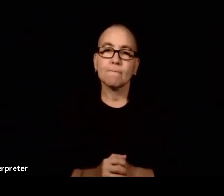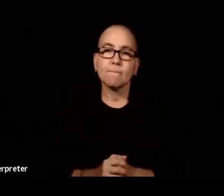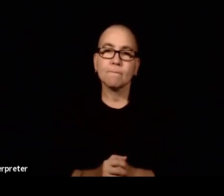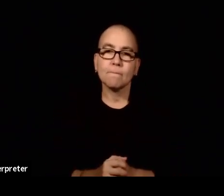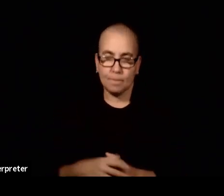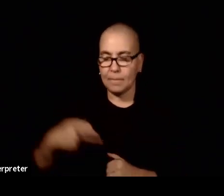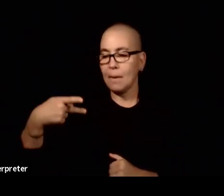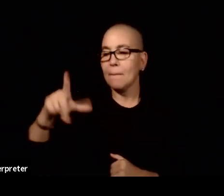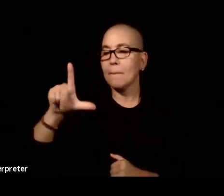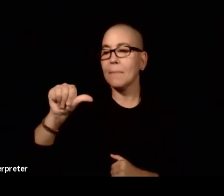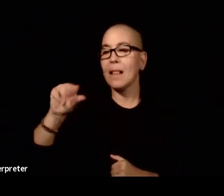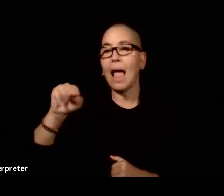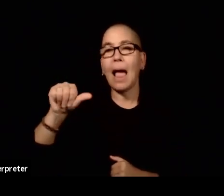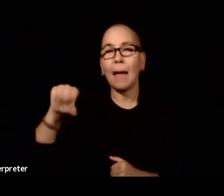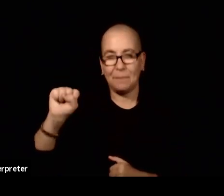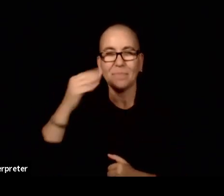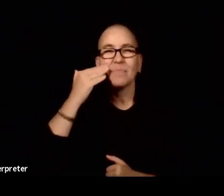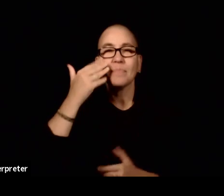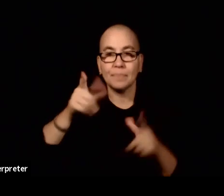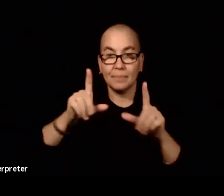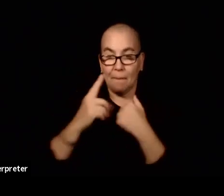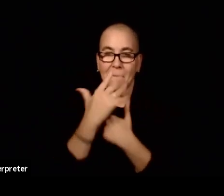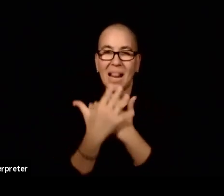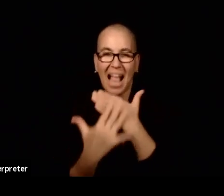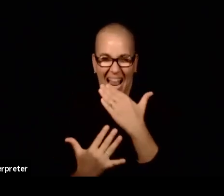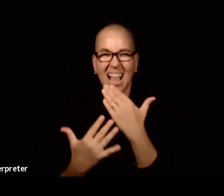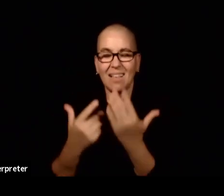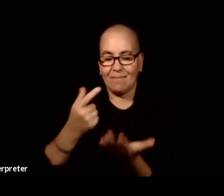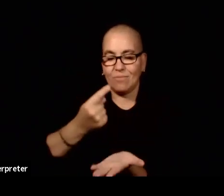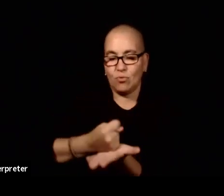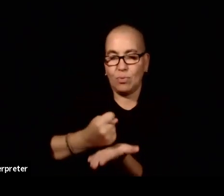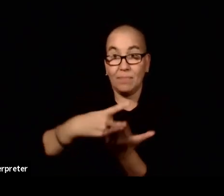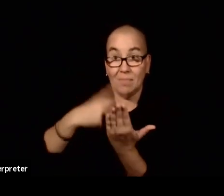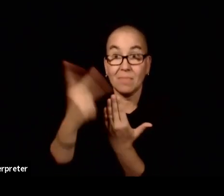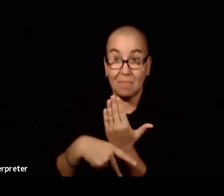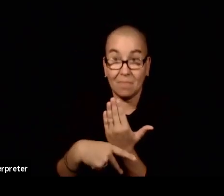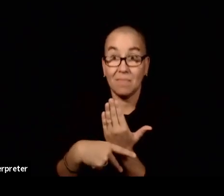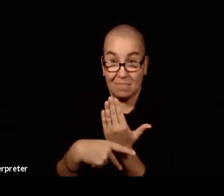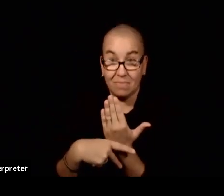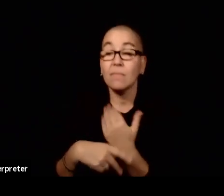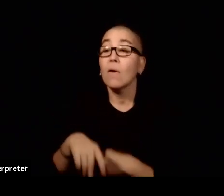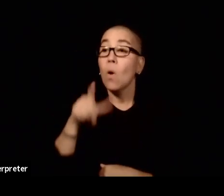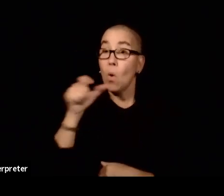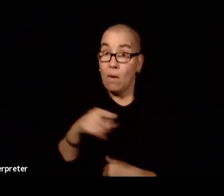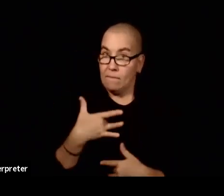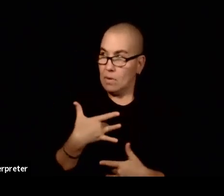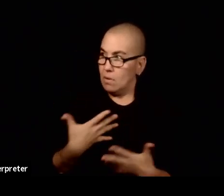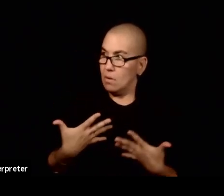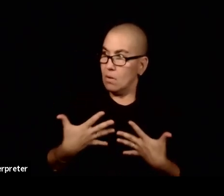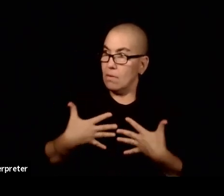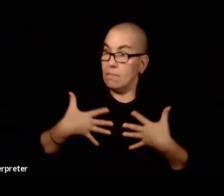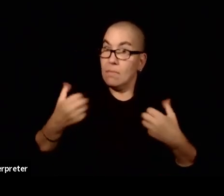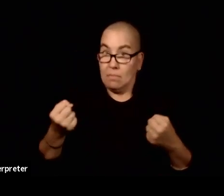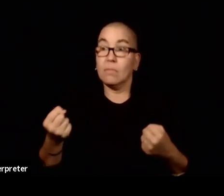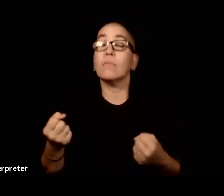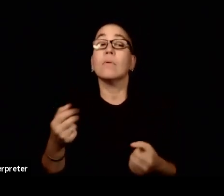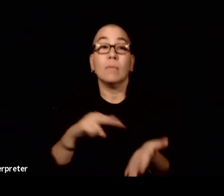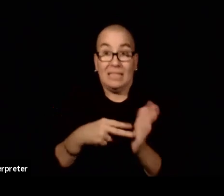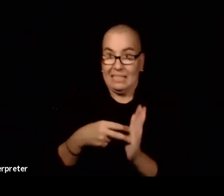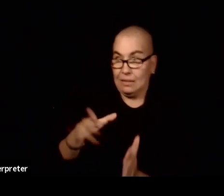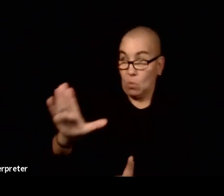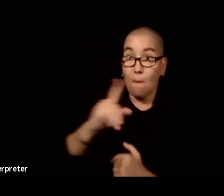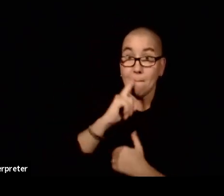who have recovered, and if they have these antibodies, it can be used to help those who have either been exposed to SARS-CoV-2 or are suffering from COVID-19.